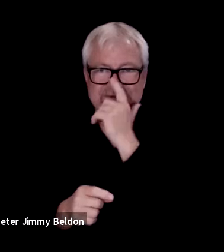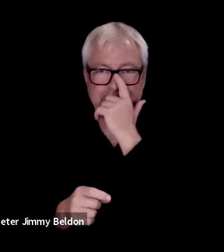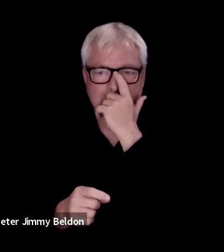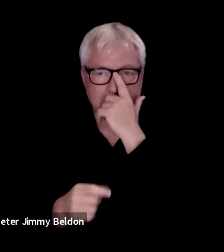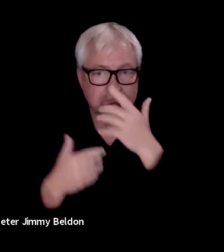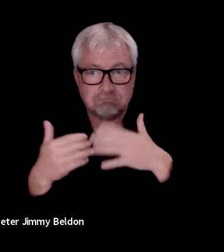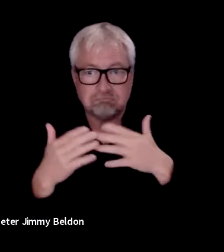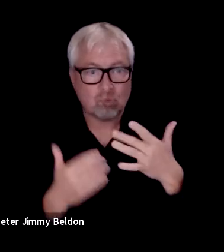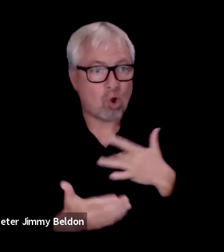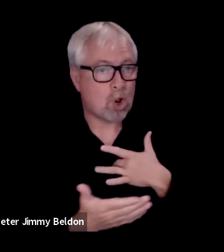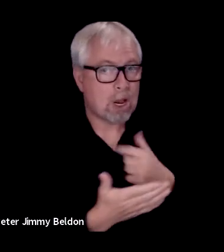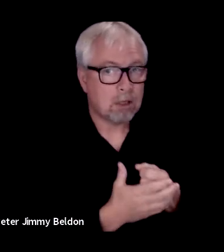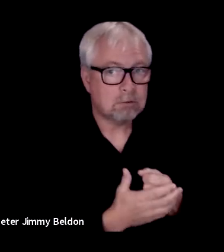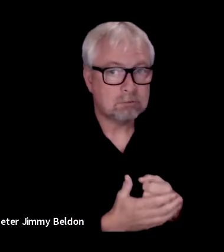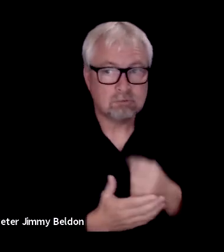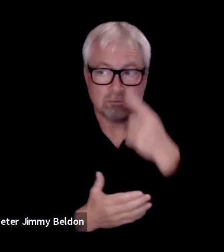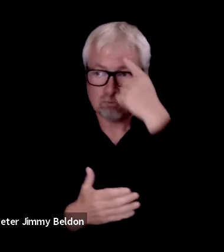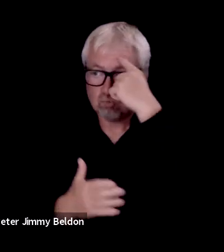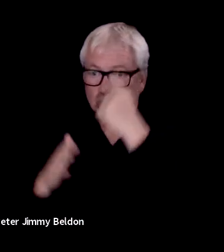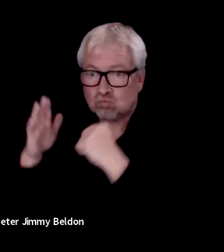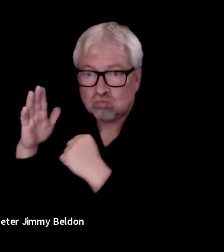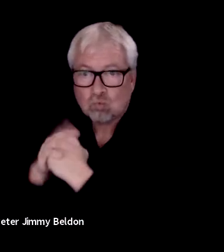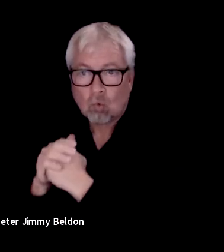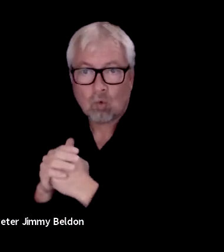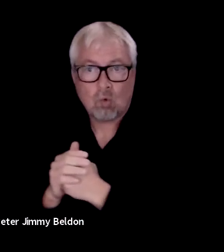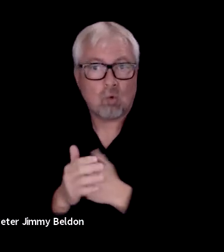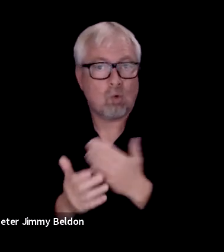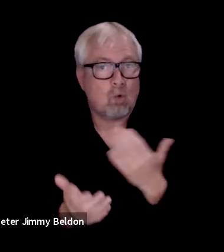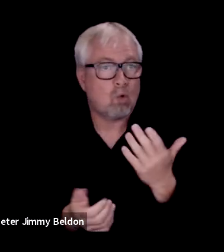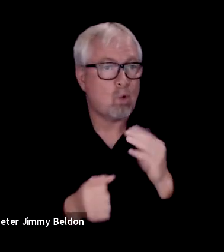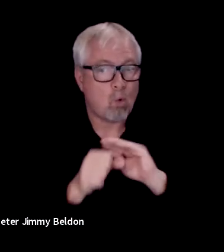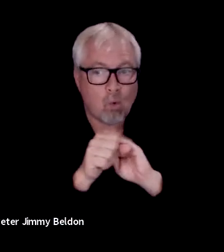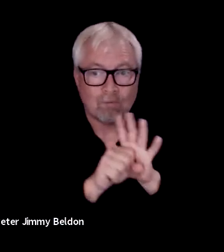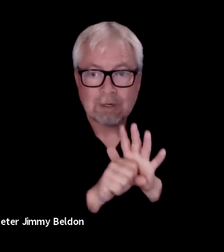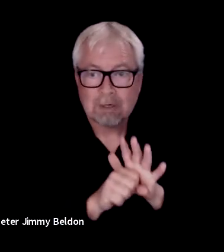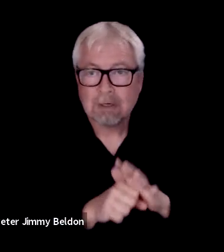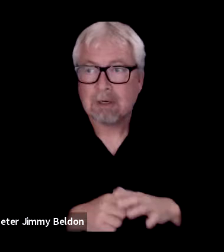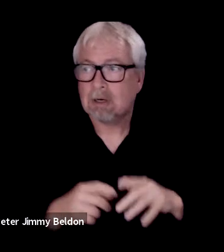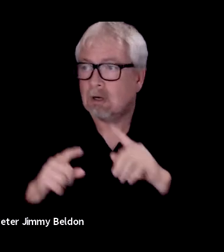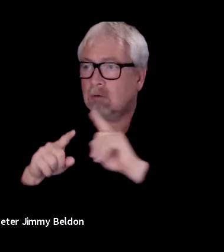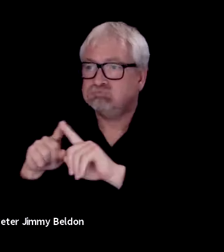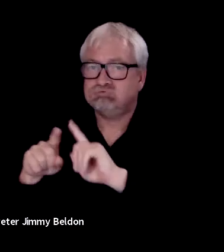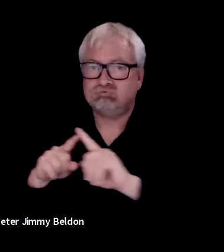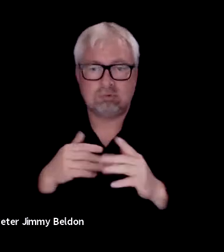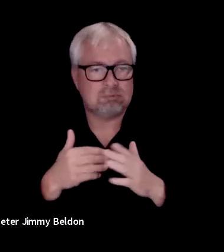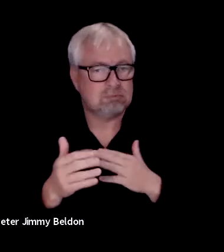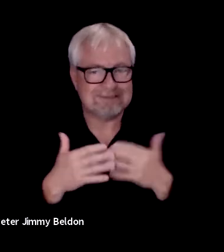issue statewide, impacting both small rural facilities and larger metro systems.